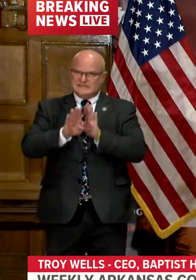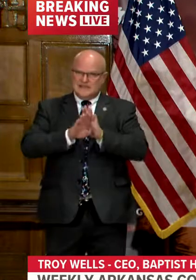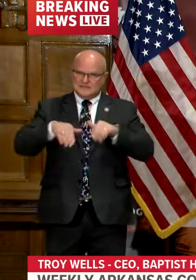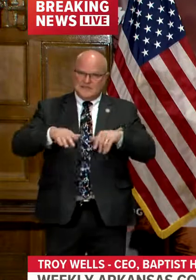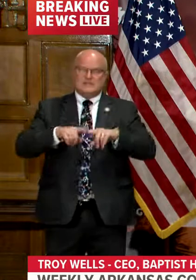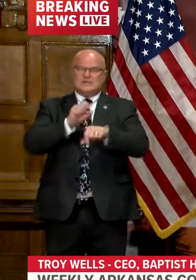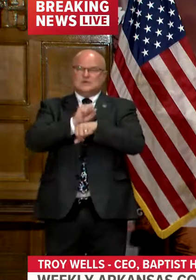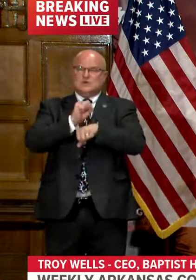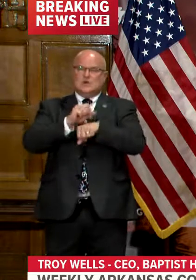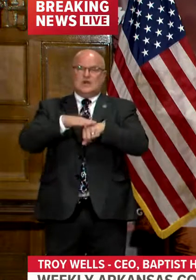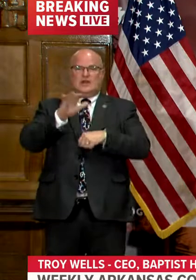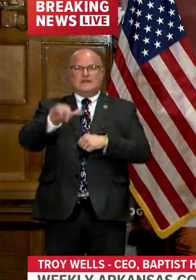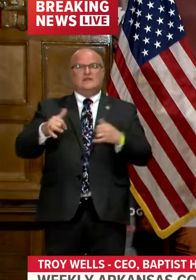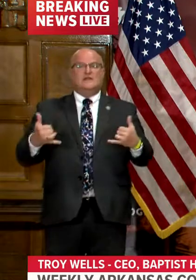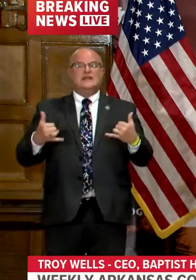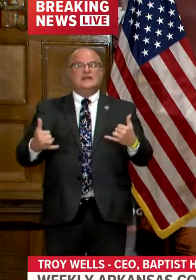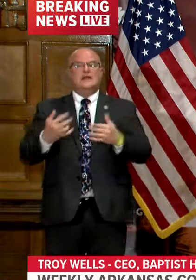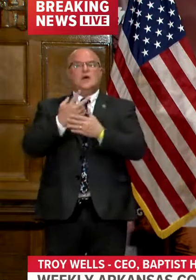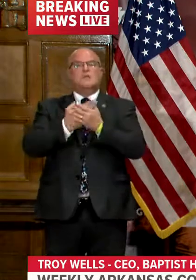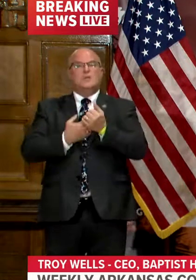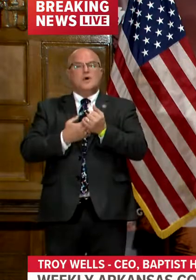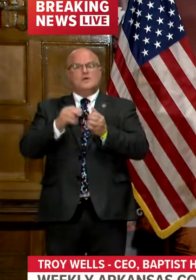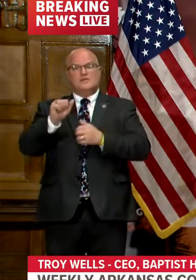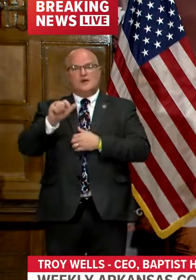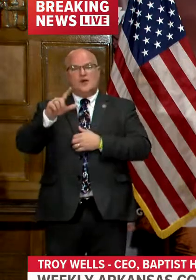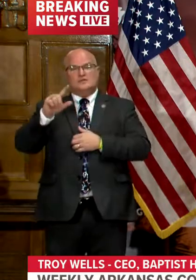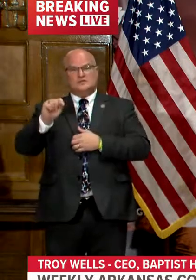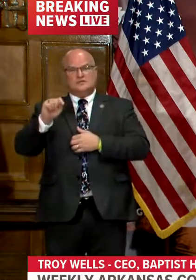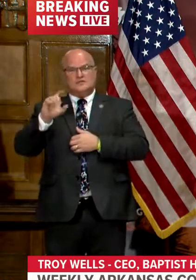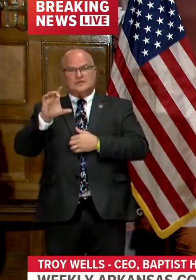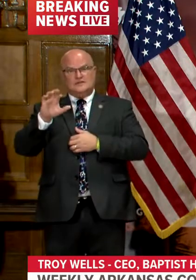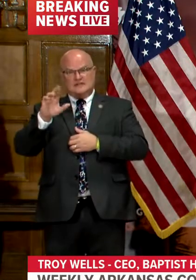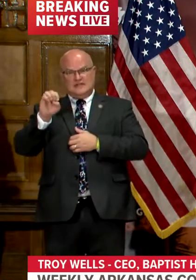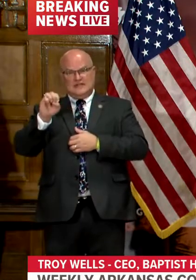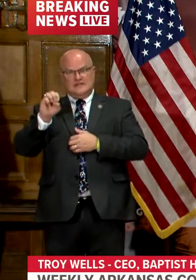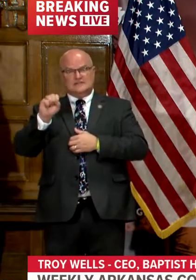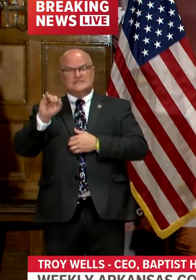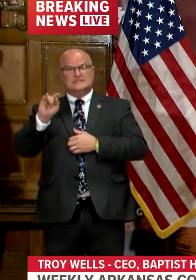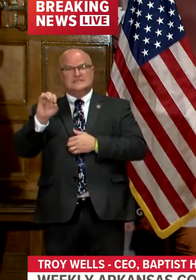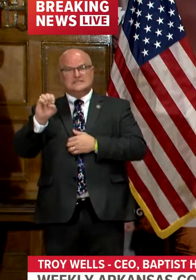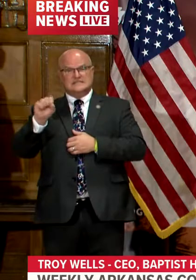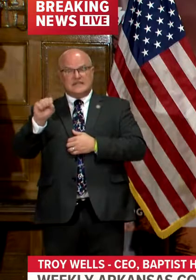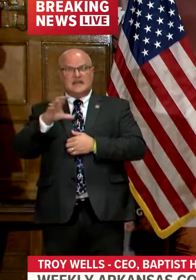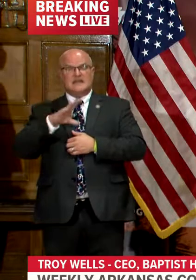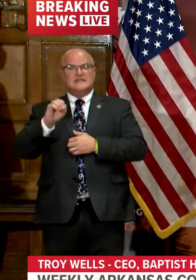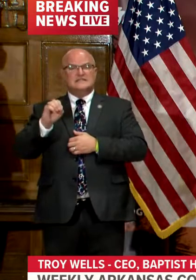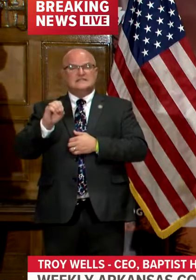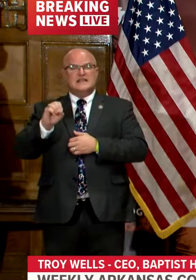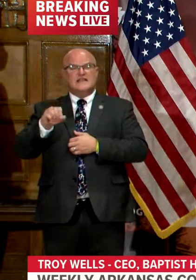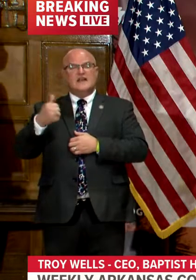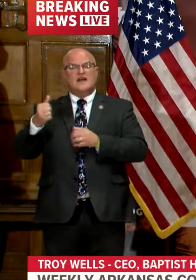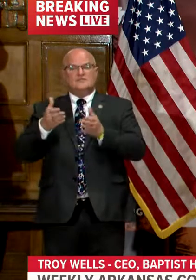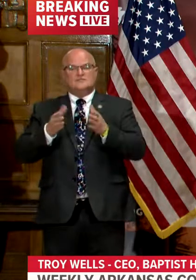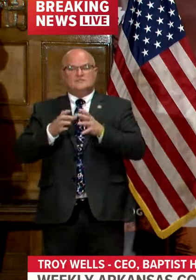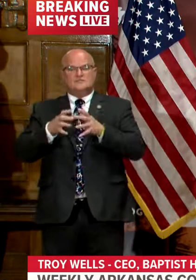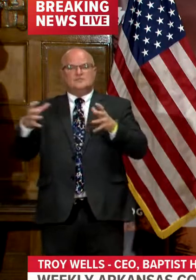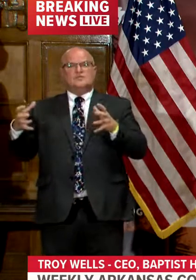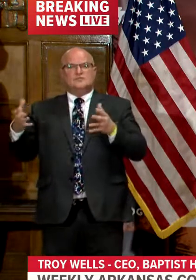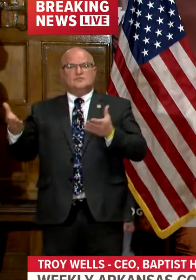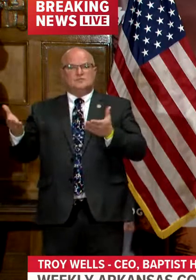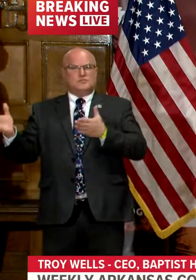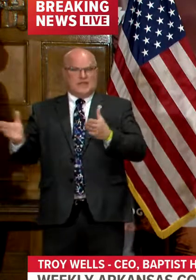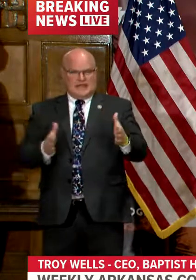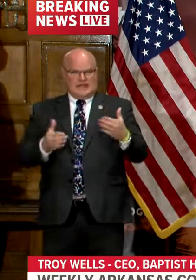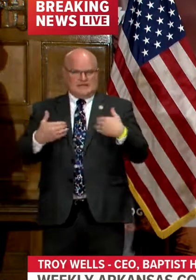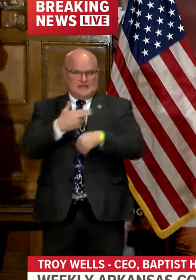yet. We're working on that now, both for these alternative care sites and, quite frankly, for the rest of the expandable surge plans that